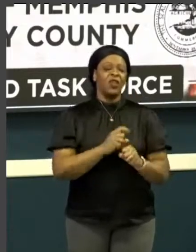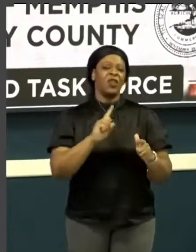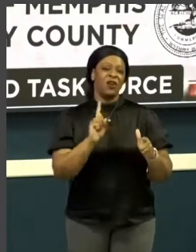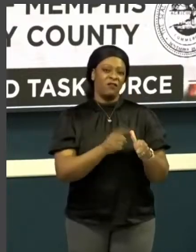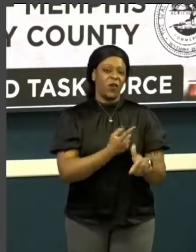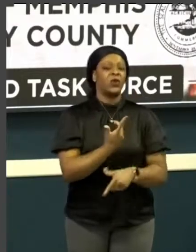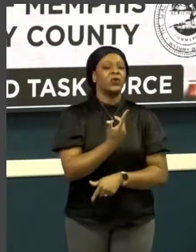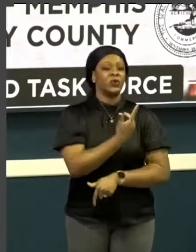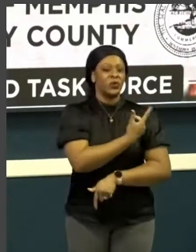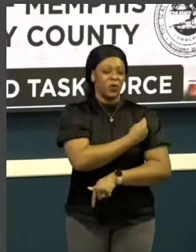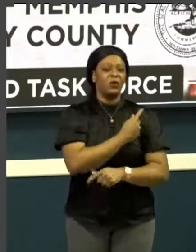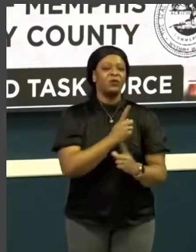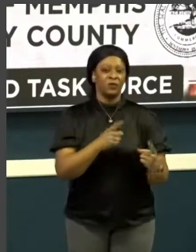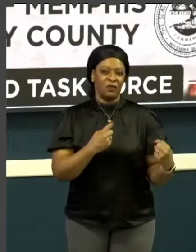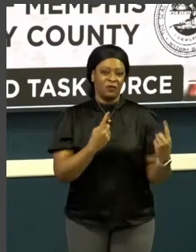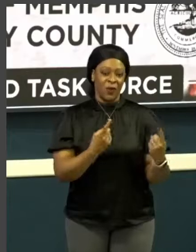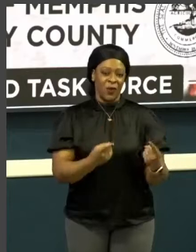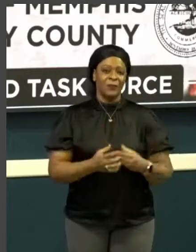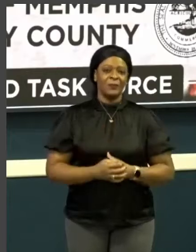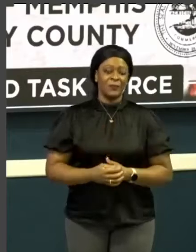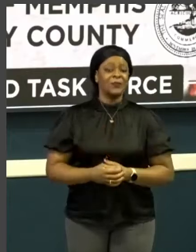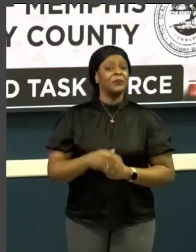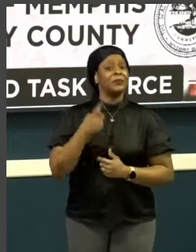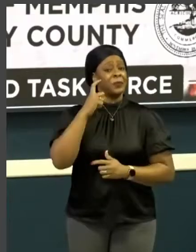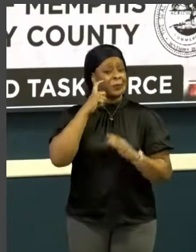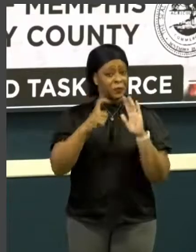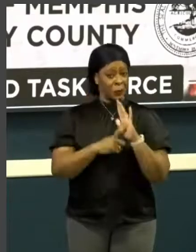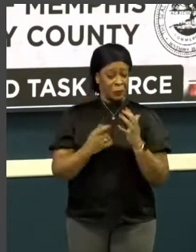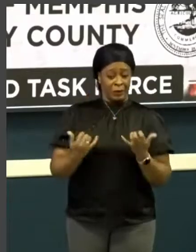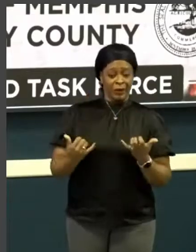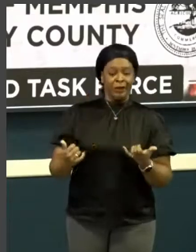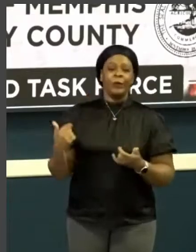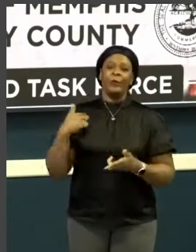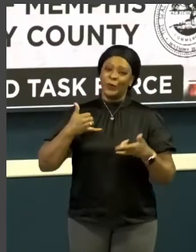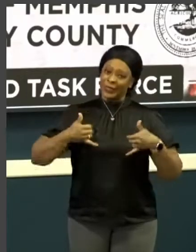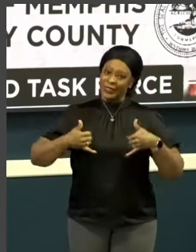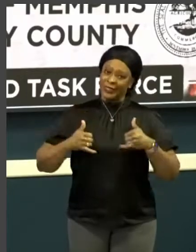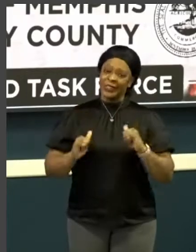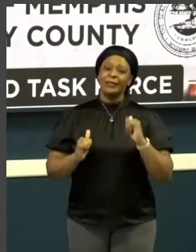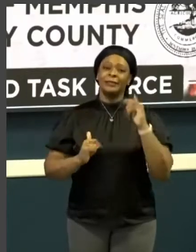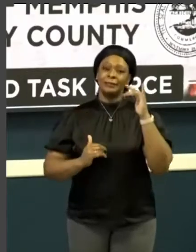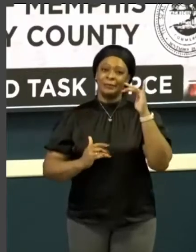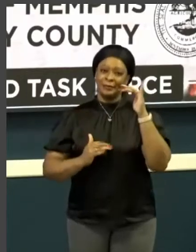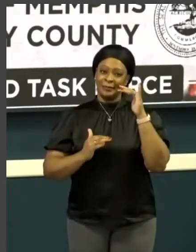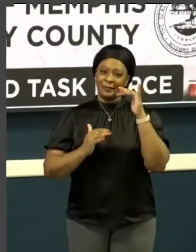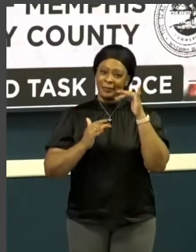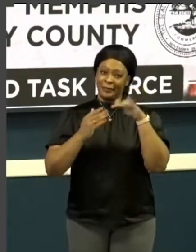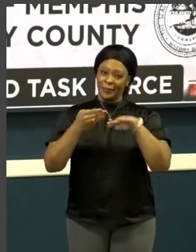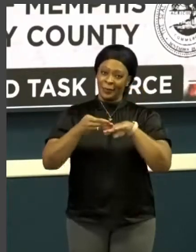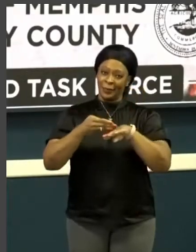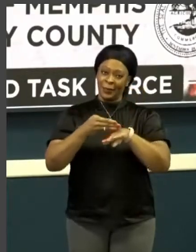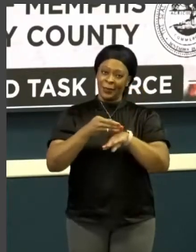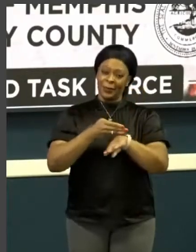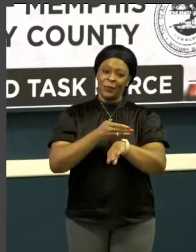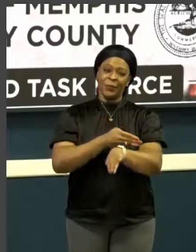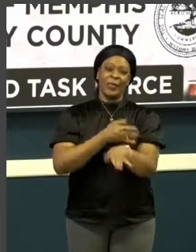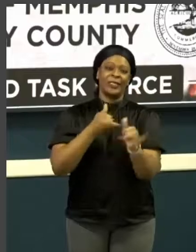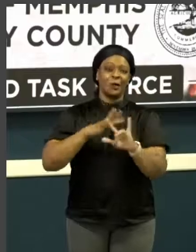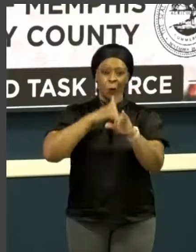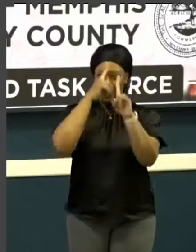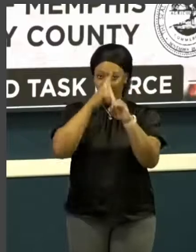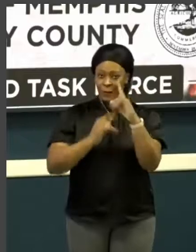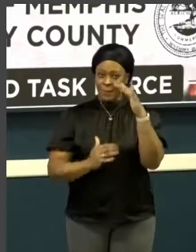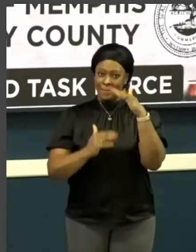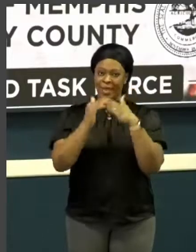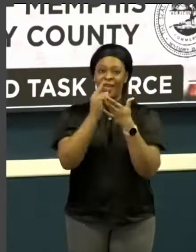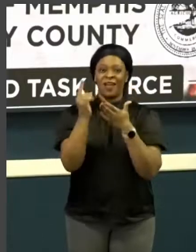least 1 dose of vaccine. As you can see, we are still making steady progress toward our goal